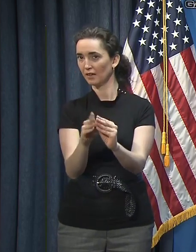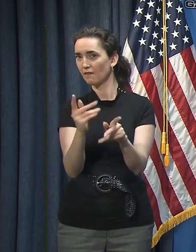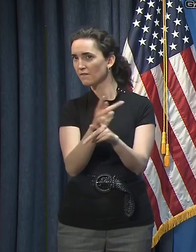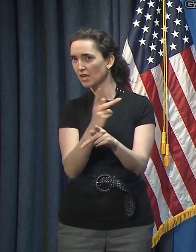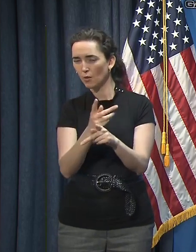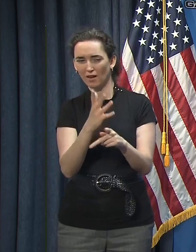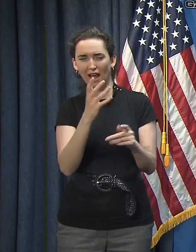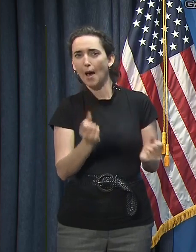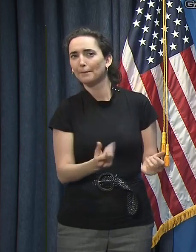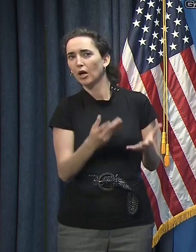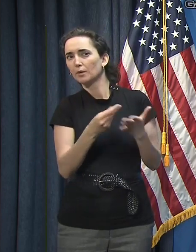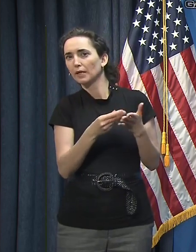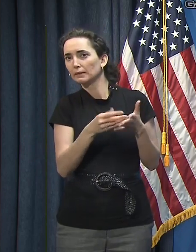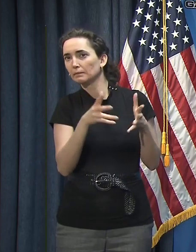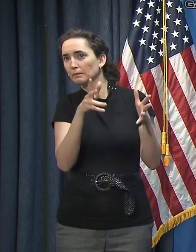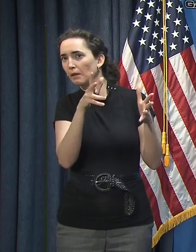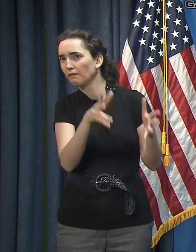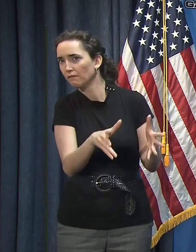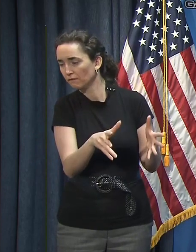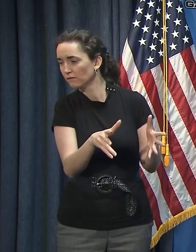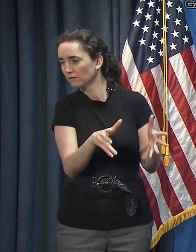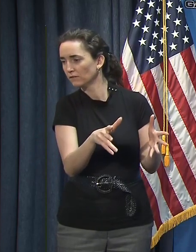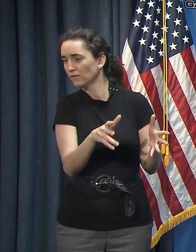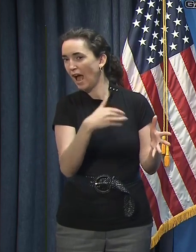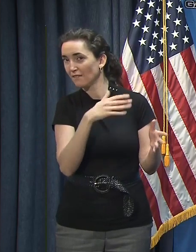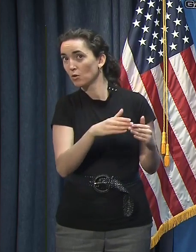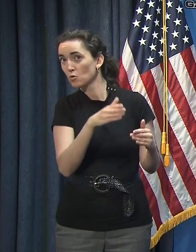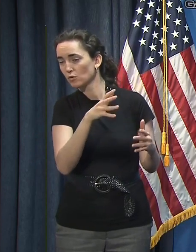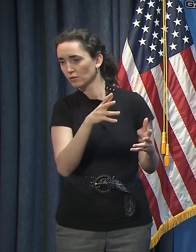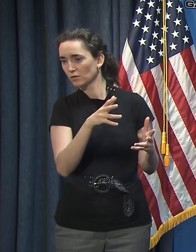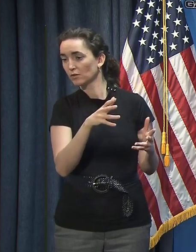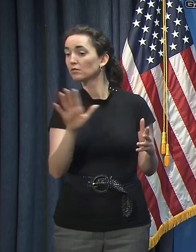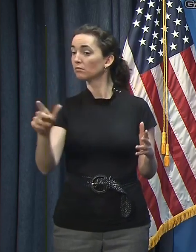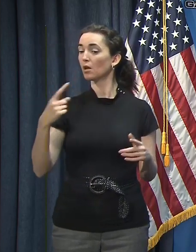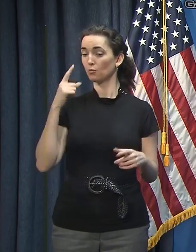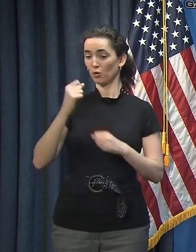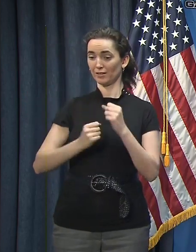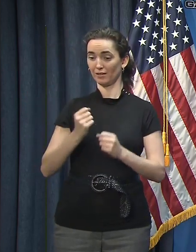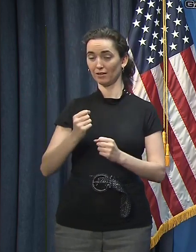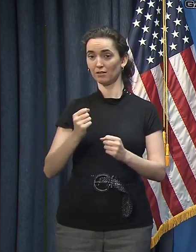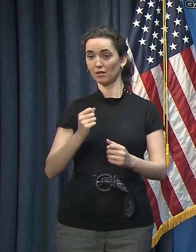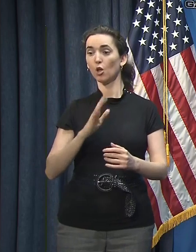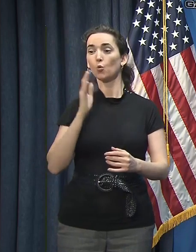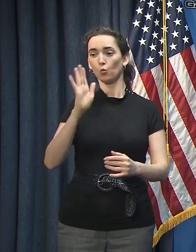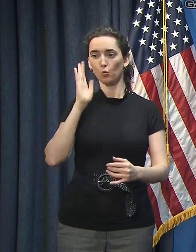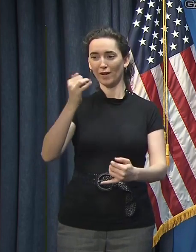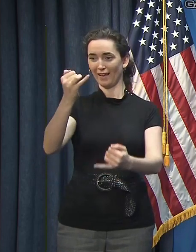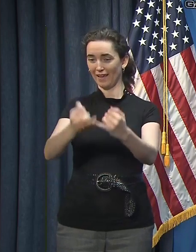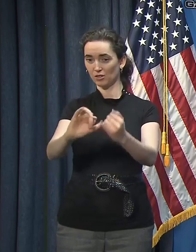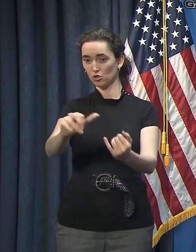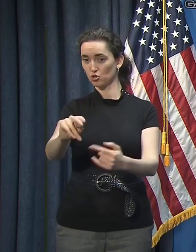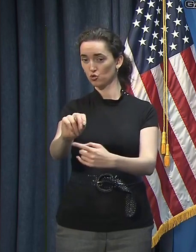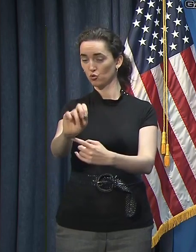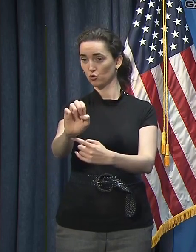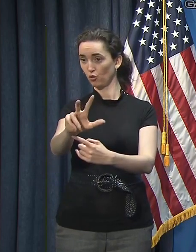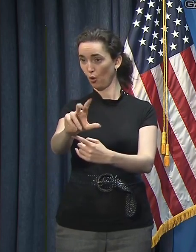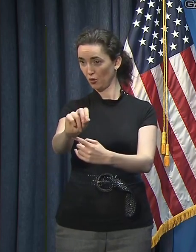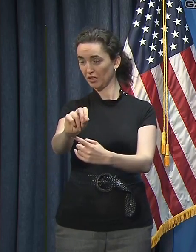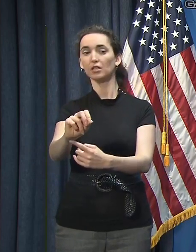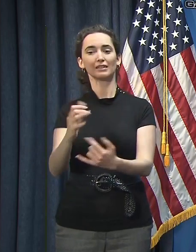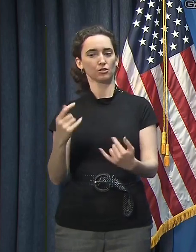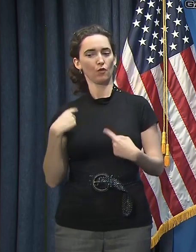that number is today. But for the year that ends on June 30th, in good shape. Where